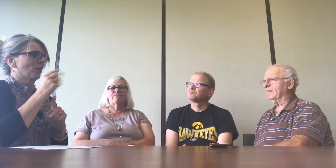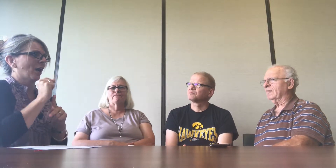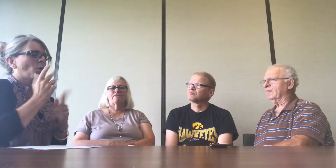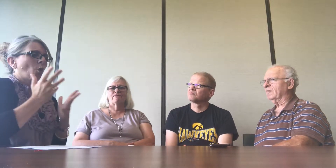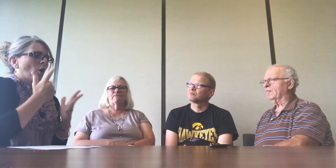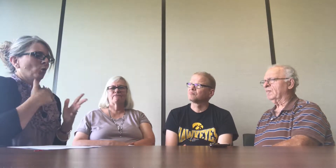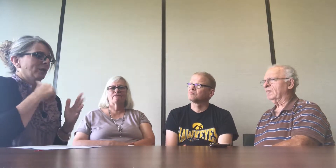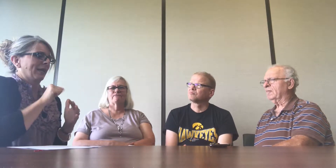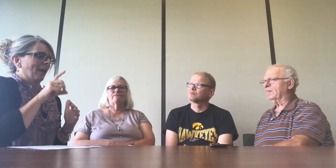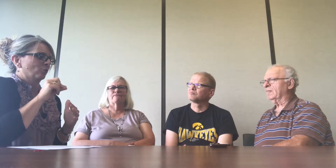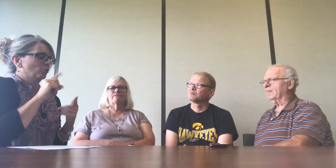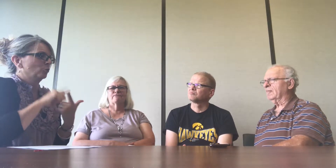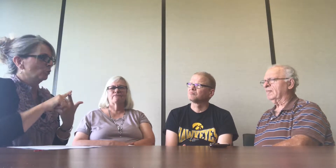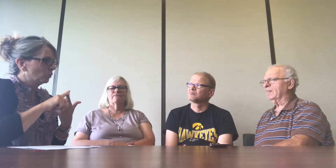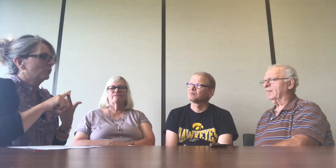And to help me